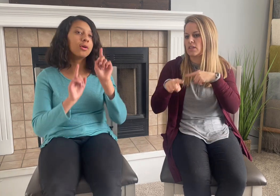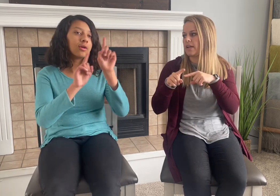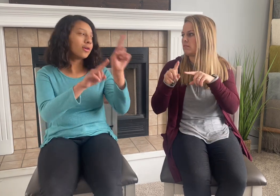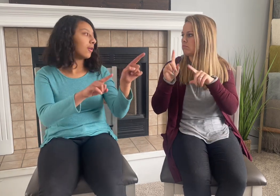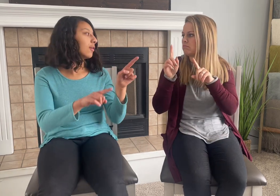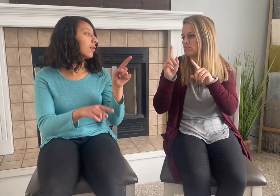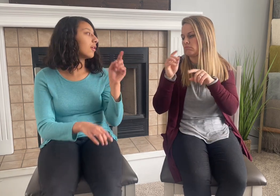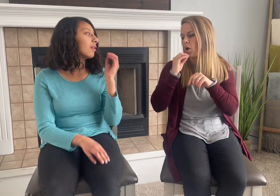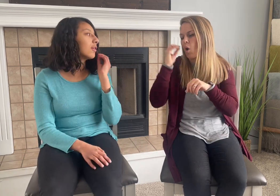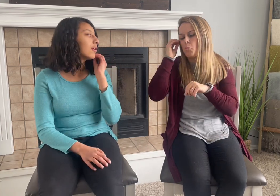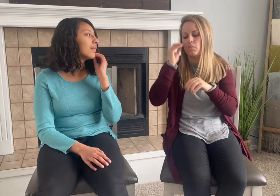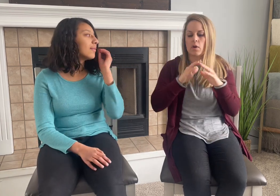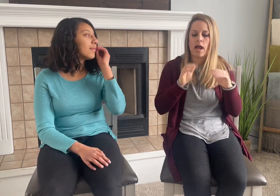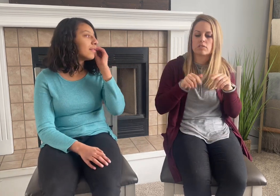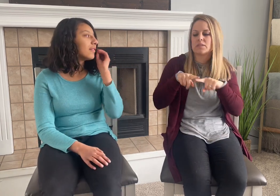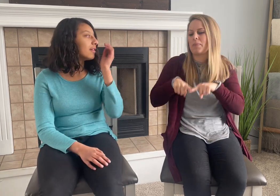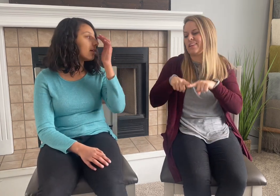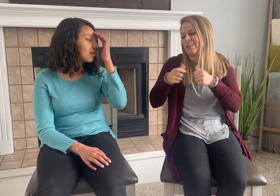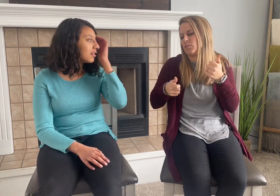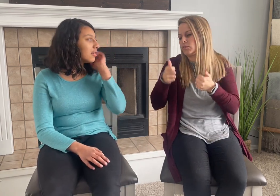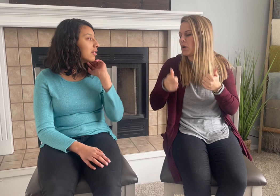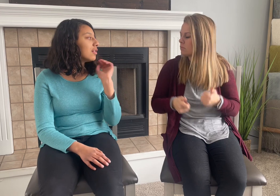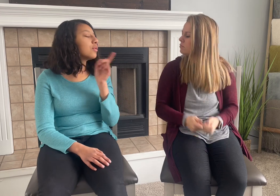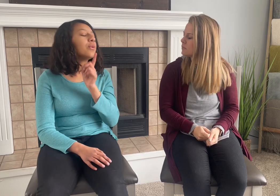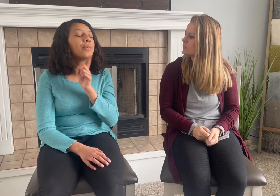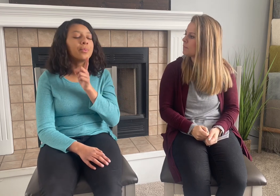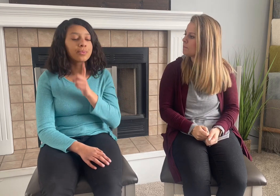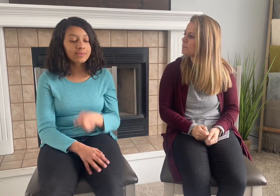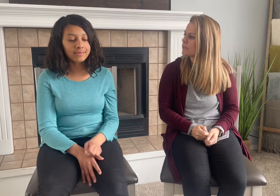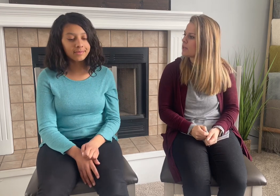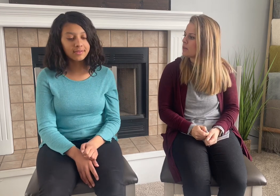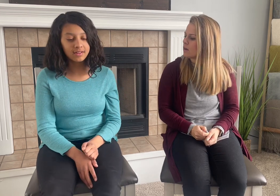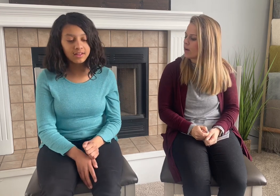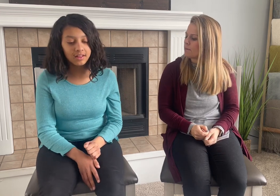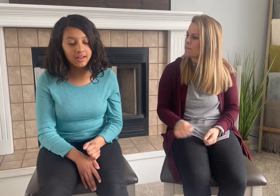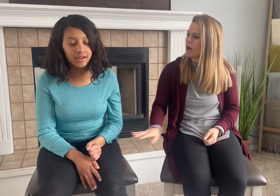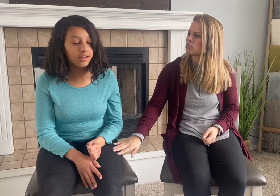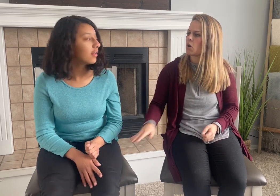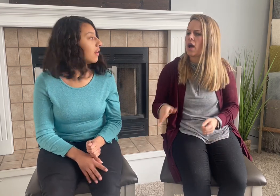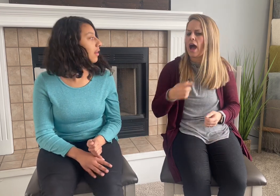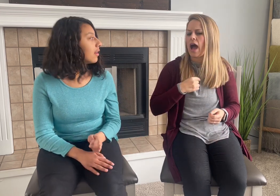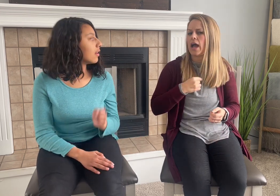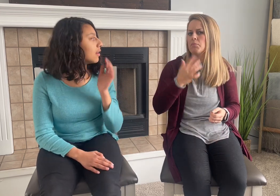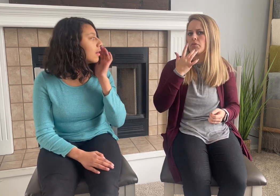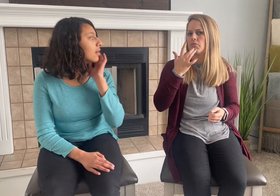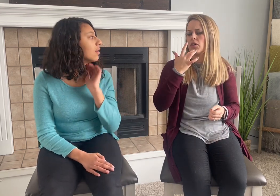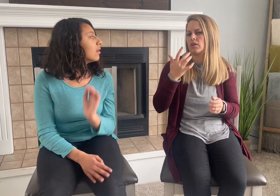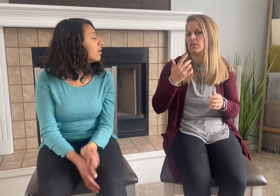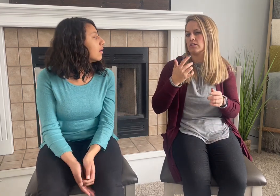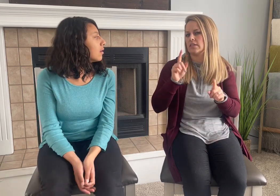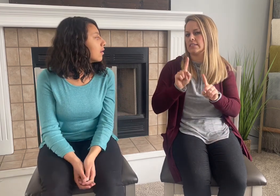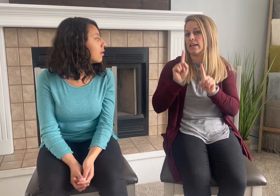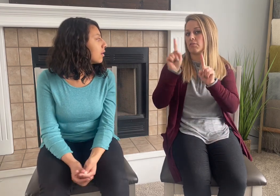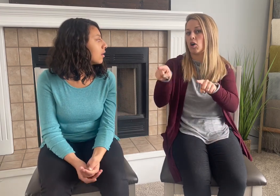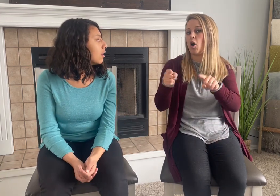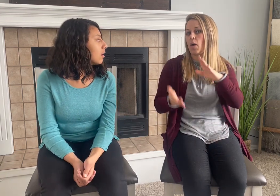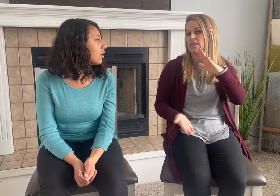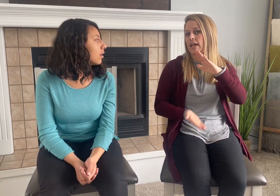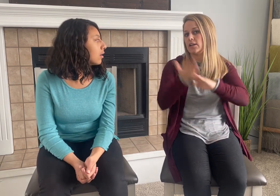sign home or house depending on which one. Yep. All right. Also I prefer instead of go, I sign